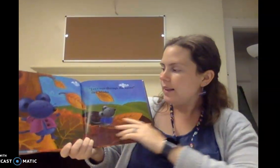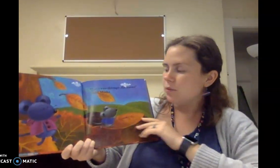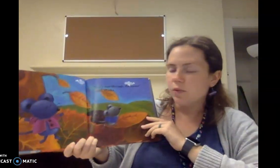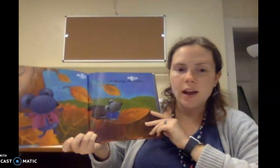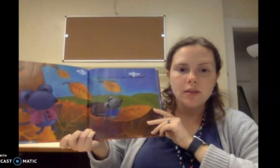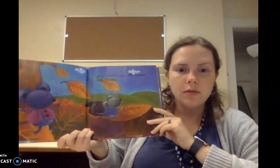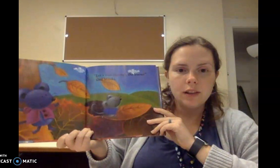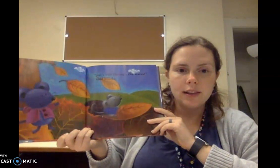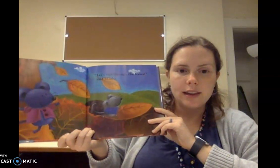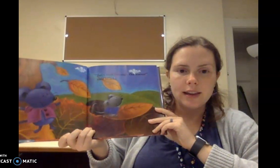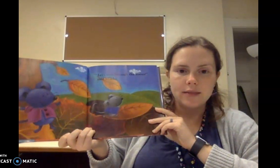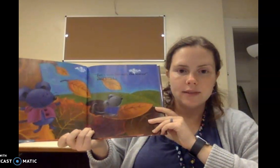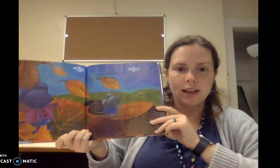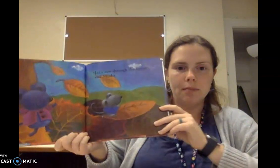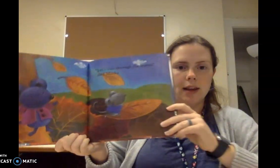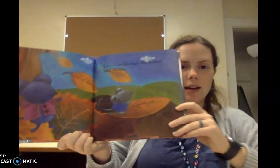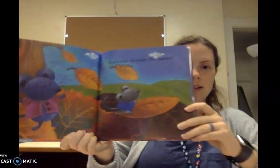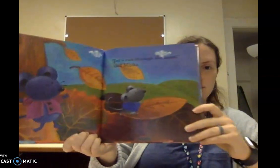Let's run through the leaves, said Minka.